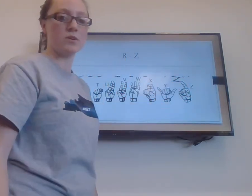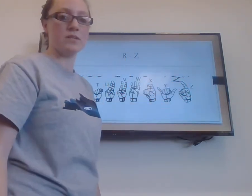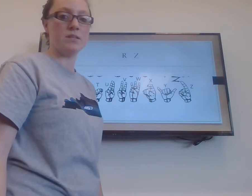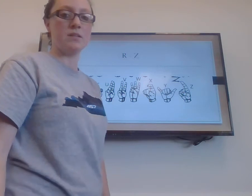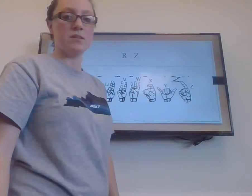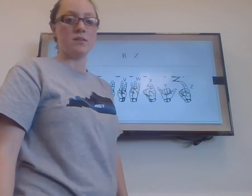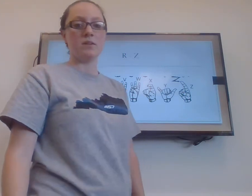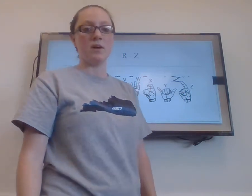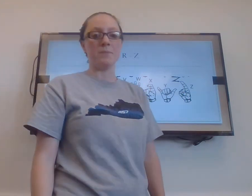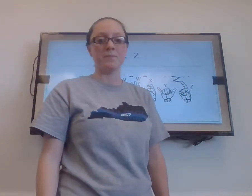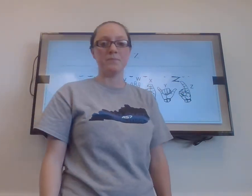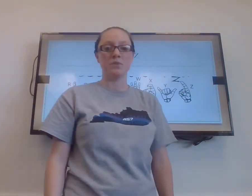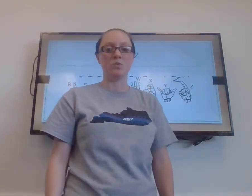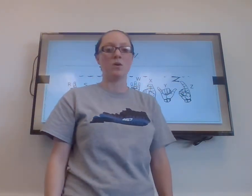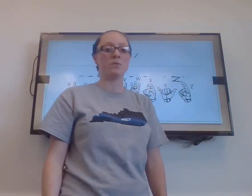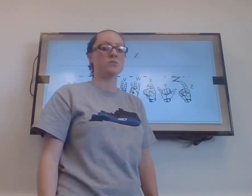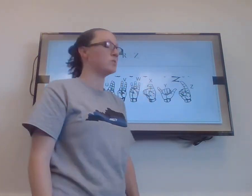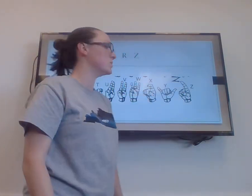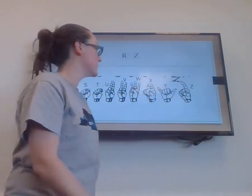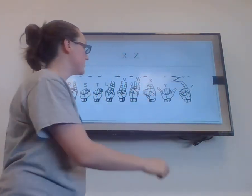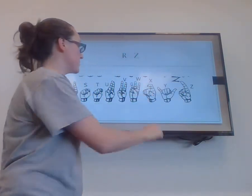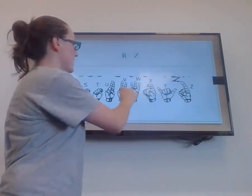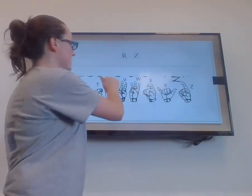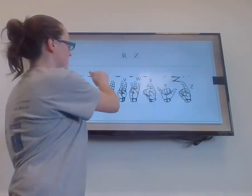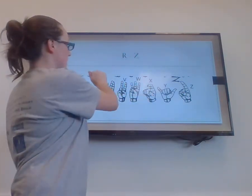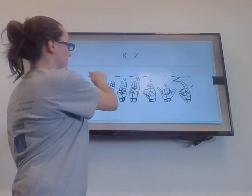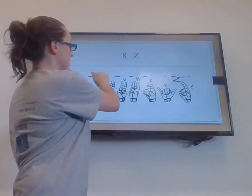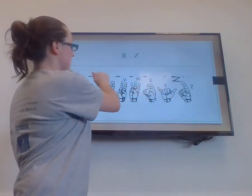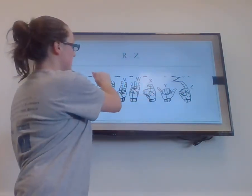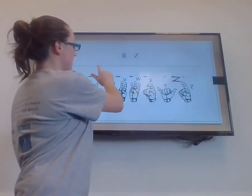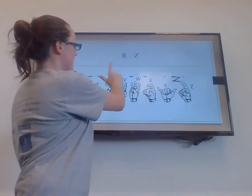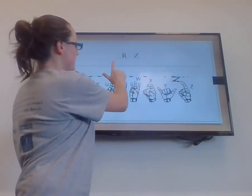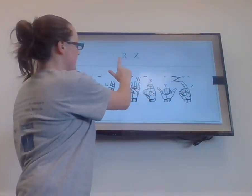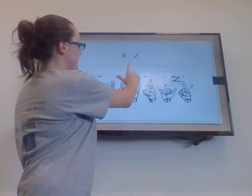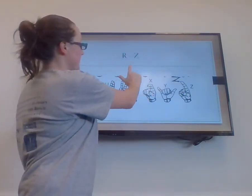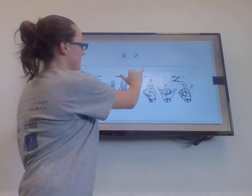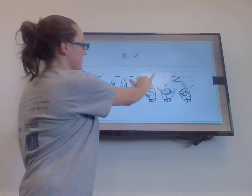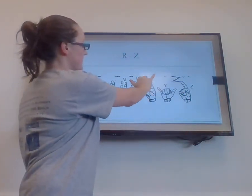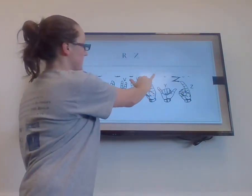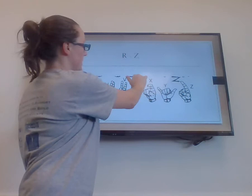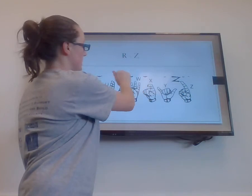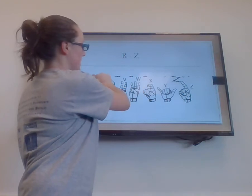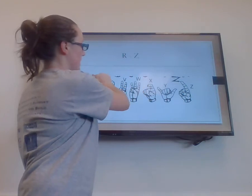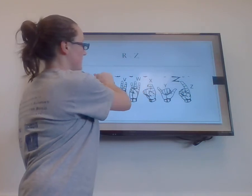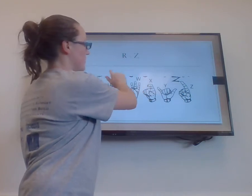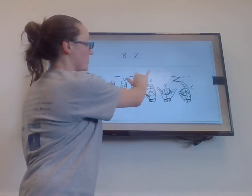it. You always do it left to right. So if I were to say my name, it's left to right,